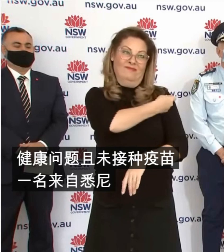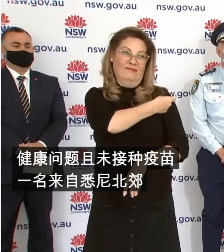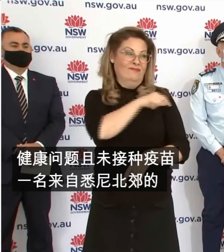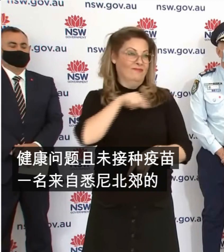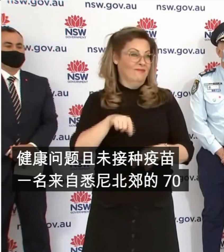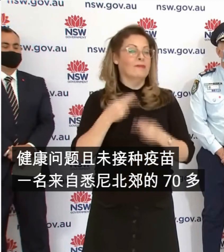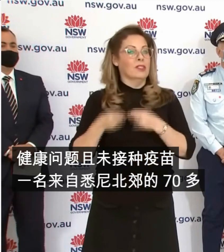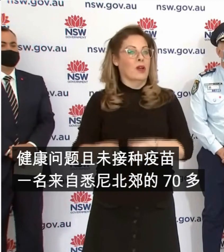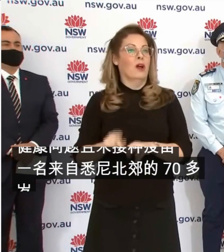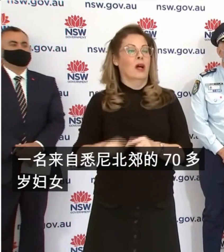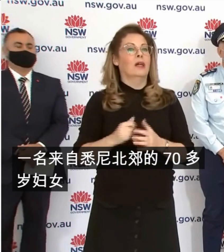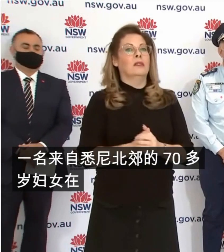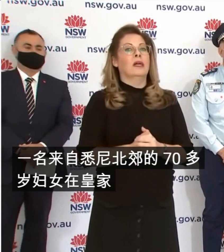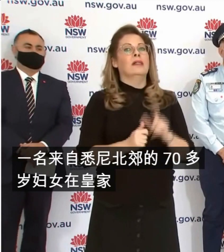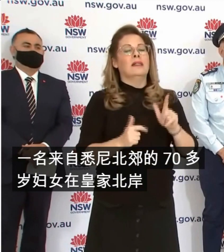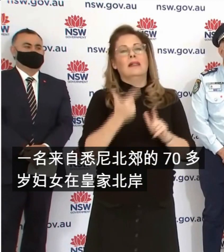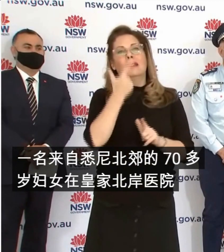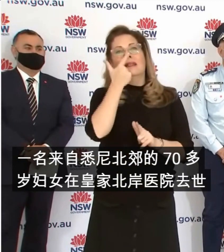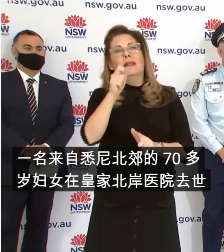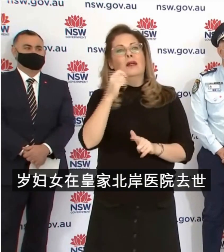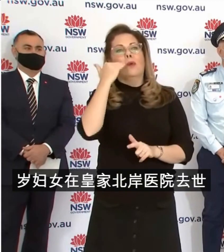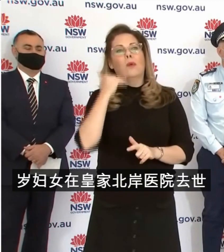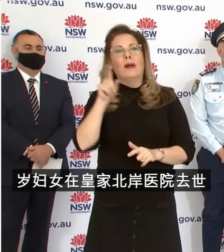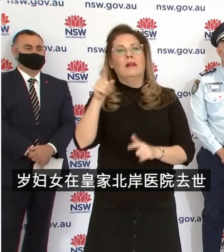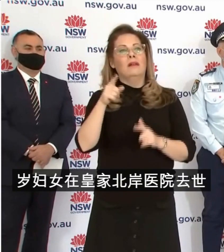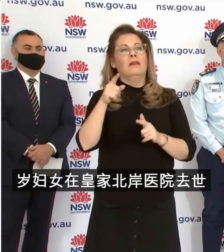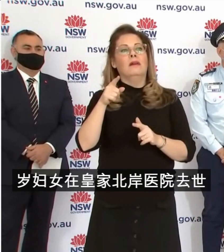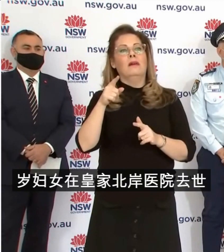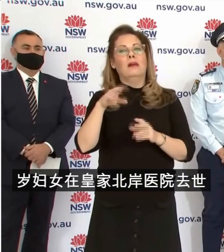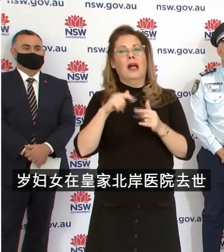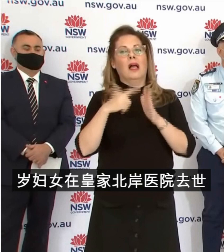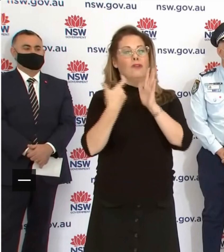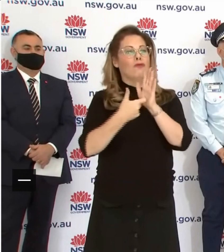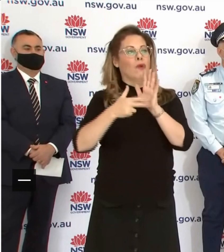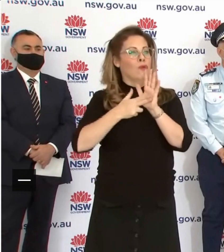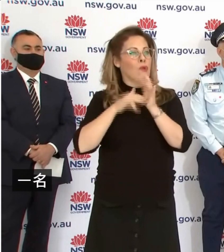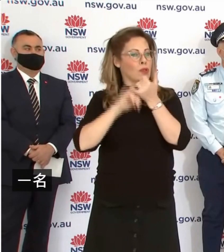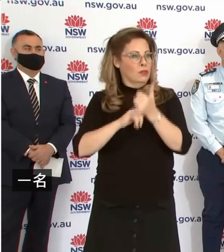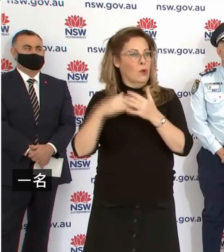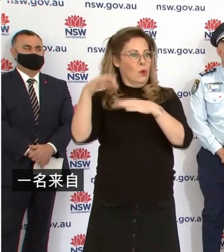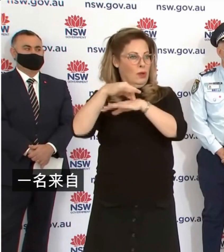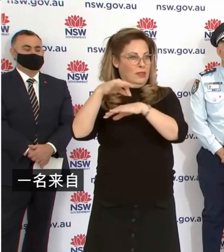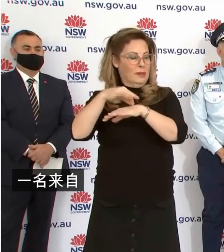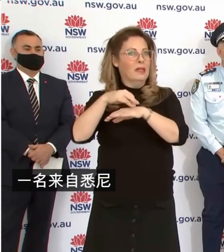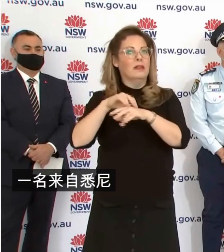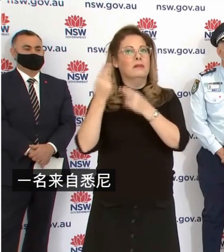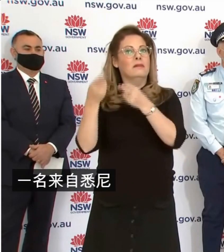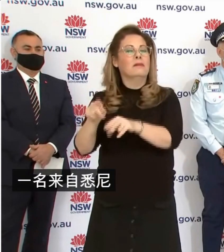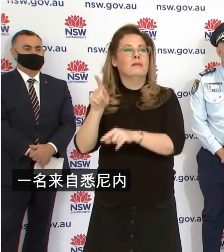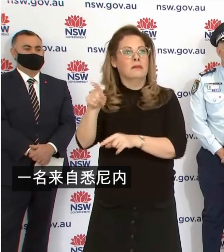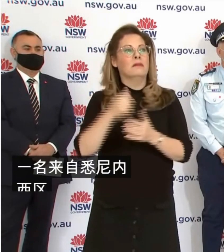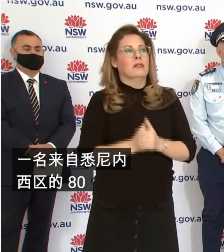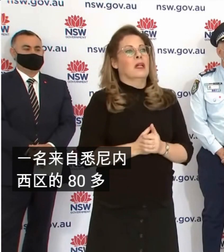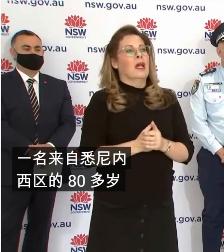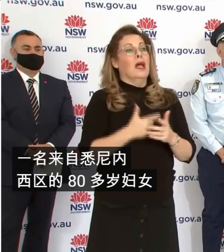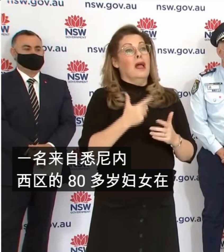in her 70s from Sydney's northern suburbs died at Royal North Shore Hospital. A woman in her 80s from Sydney's